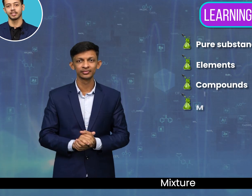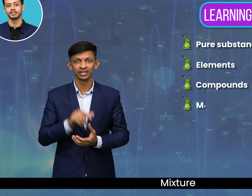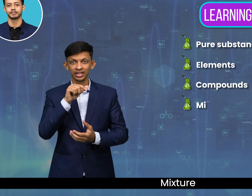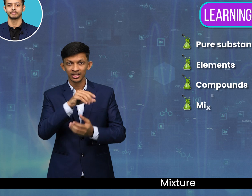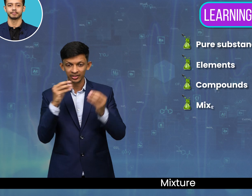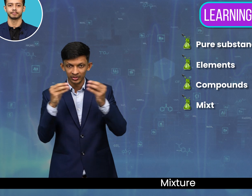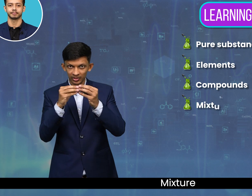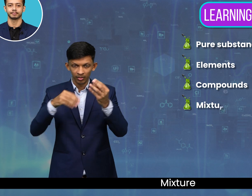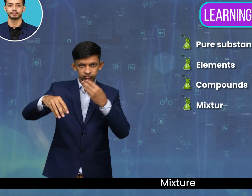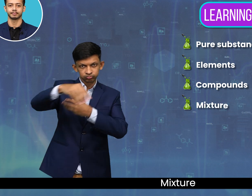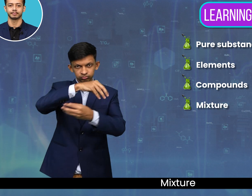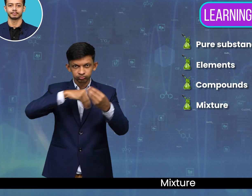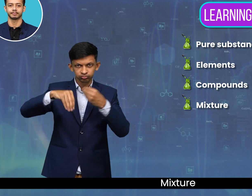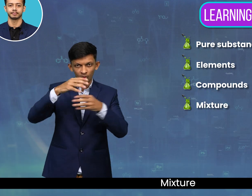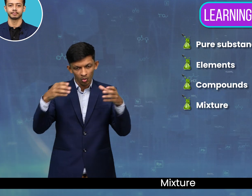mixture,